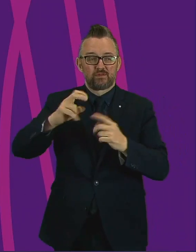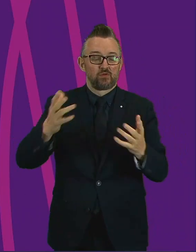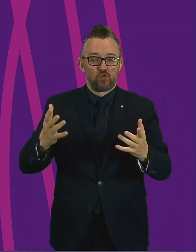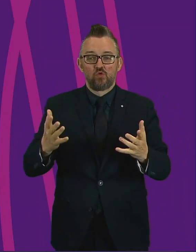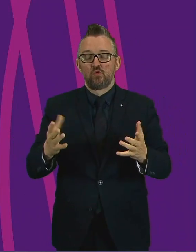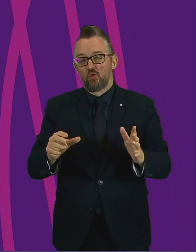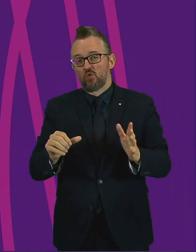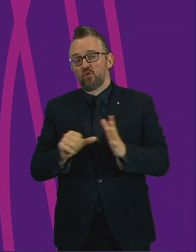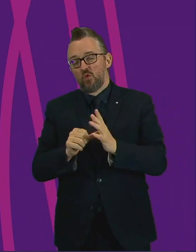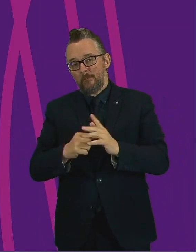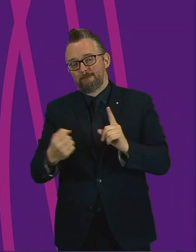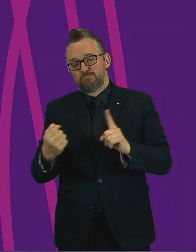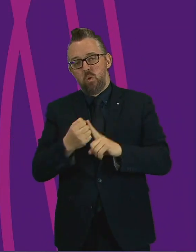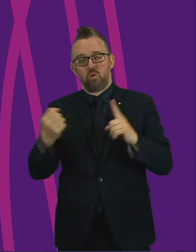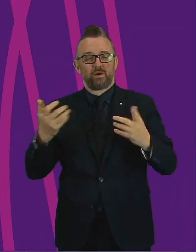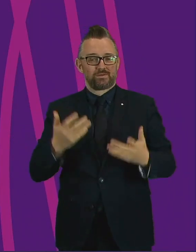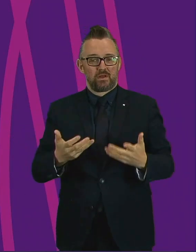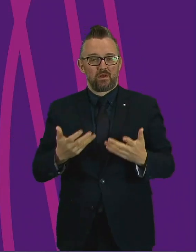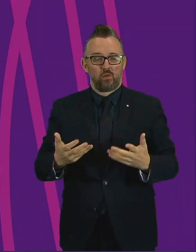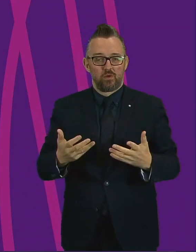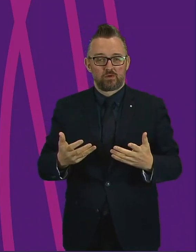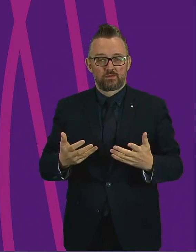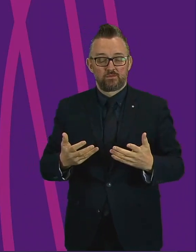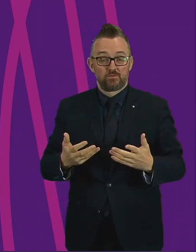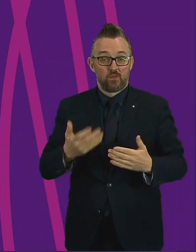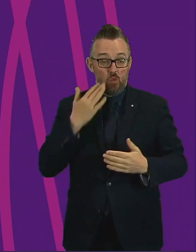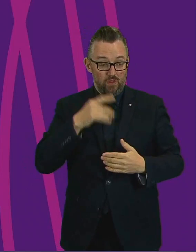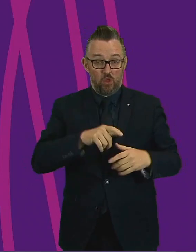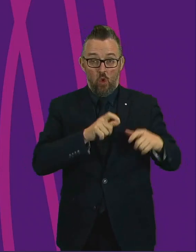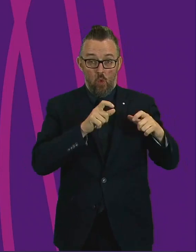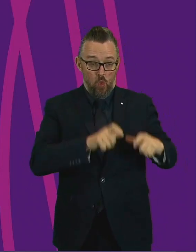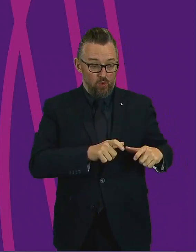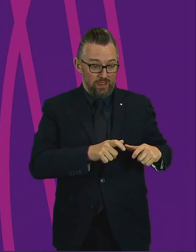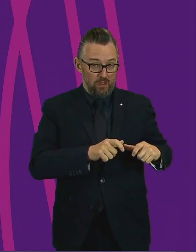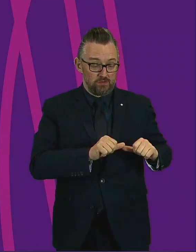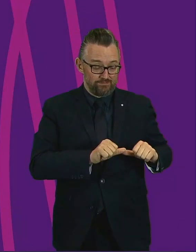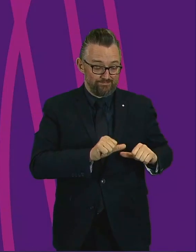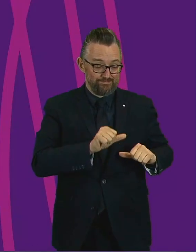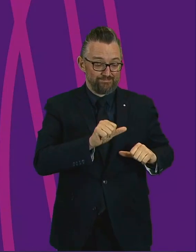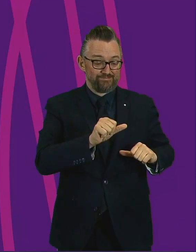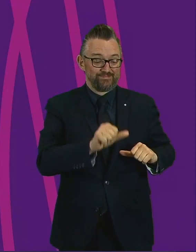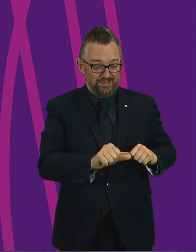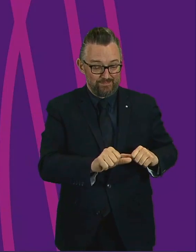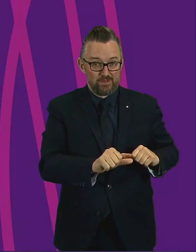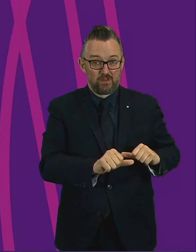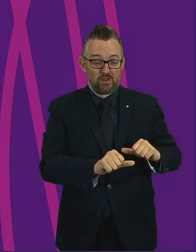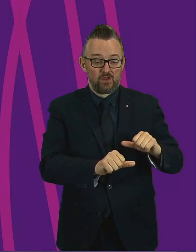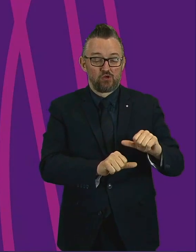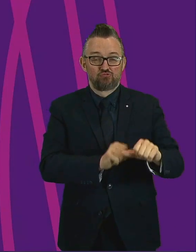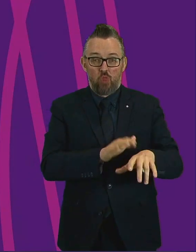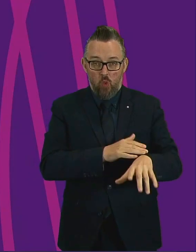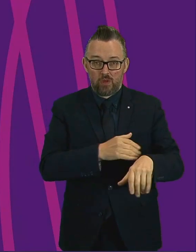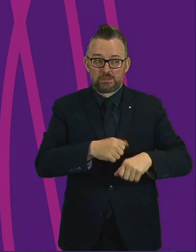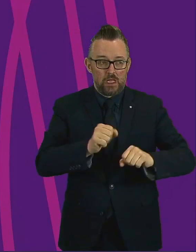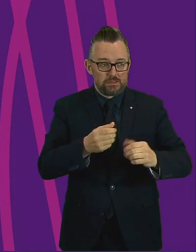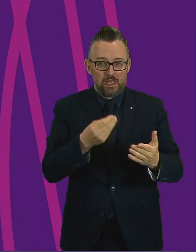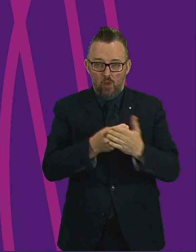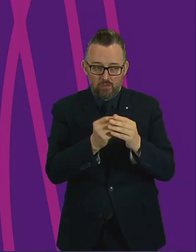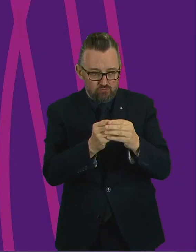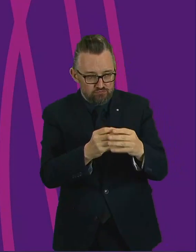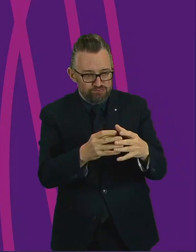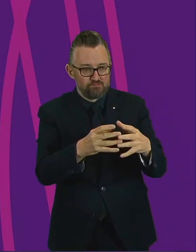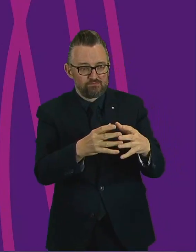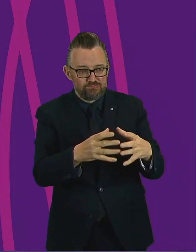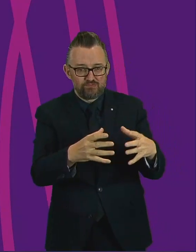hard hit by this crisis. And as we come out of lockdown, and particularly as we look at how we get the economy growing and support our economy